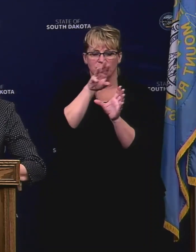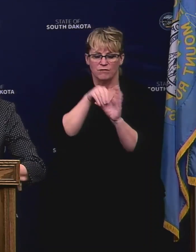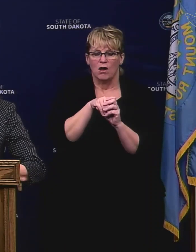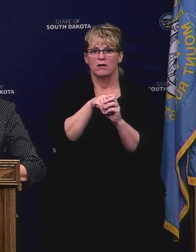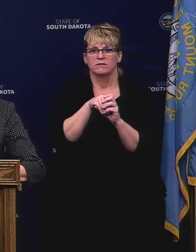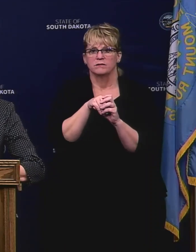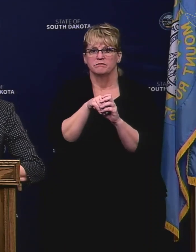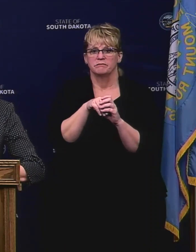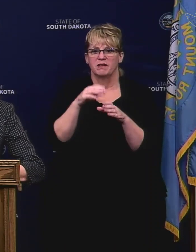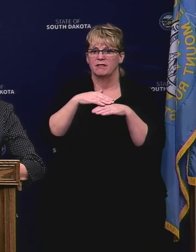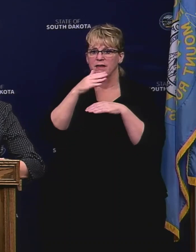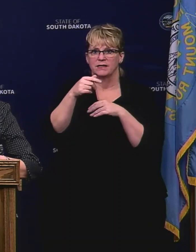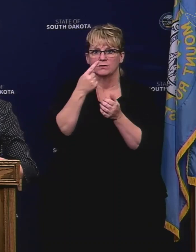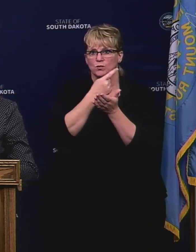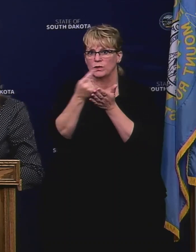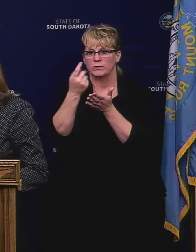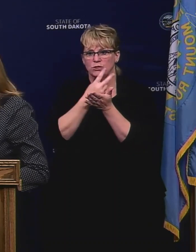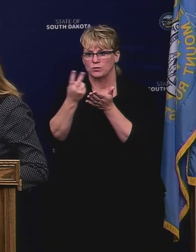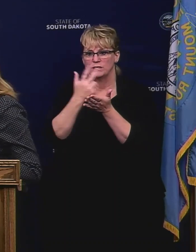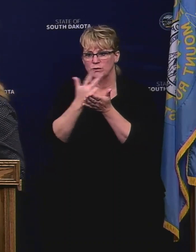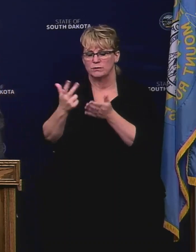this done in the next several weeks.